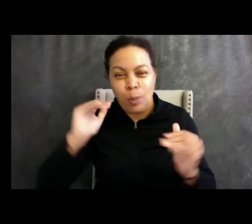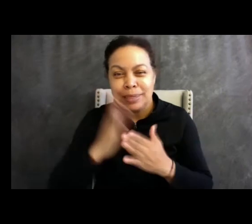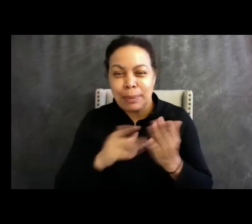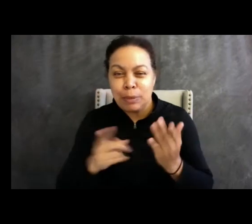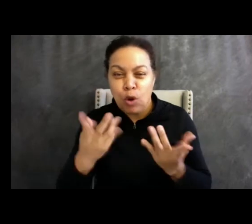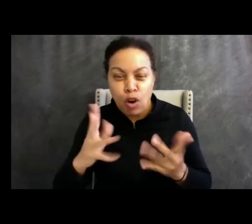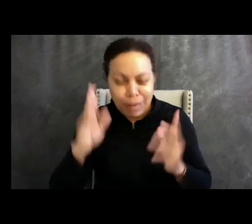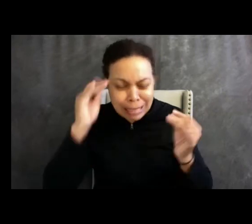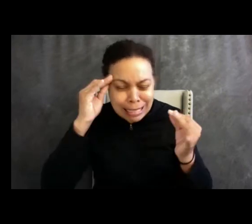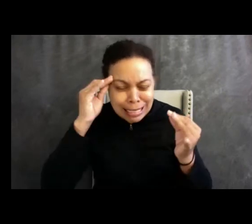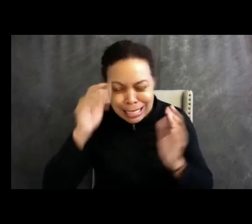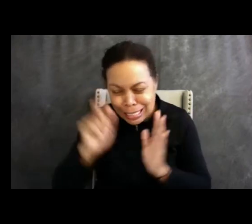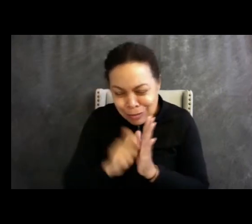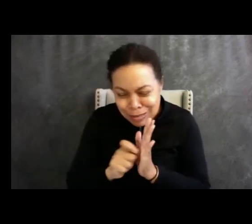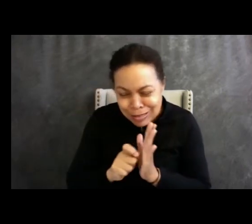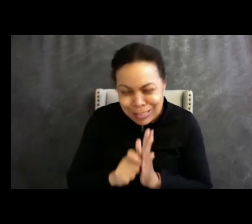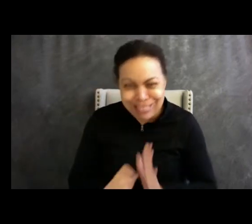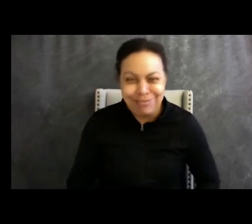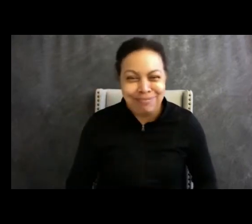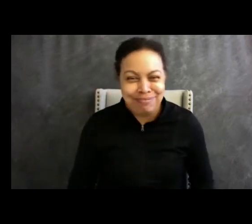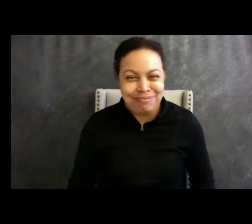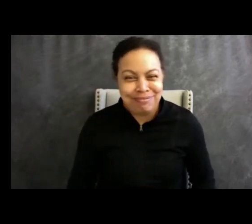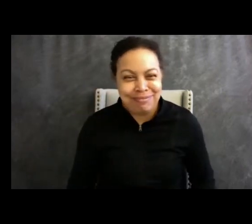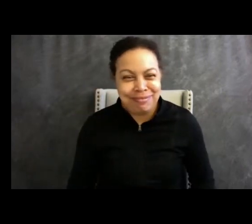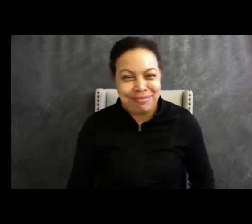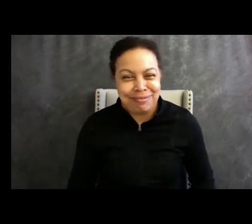already started writing.